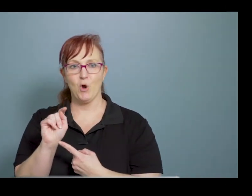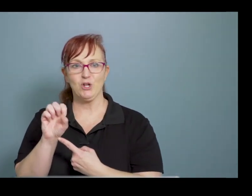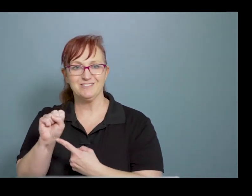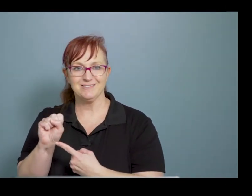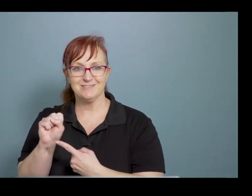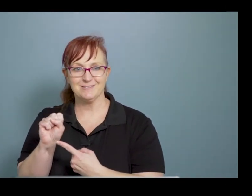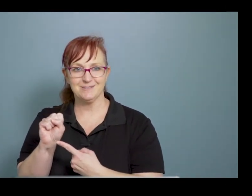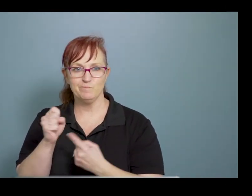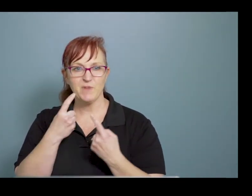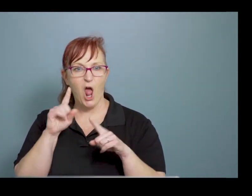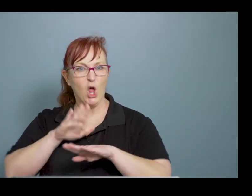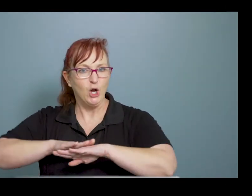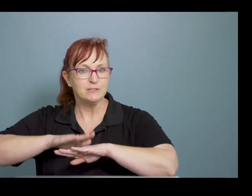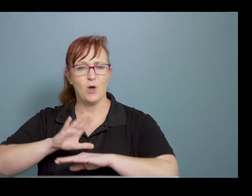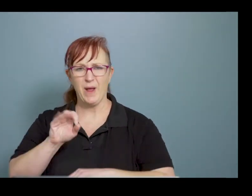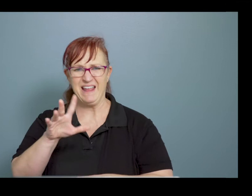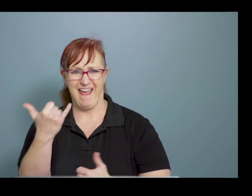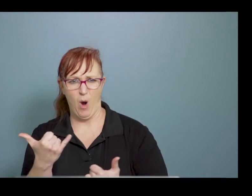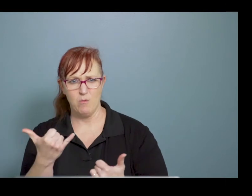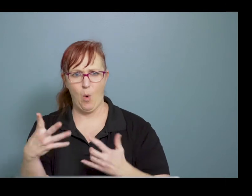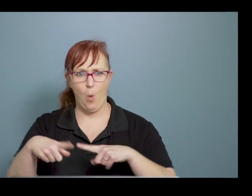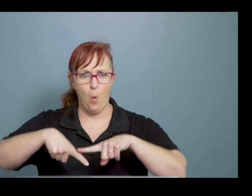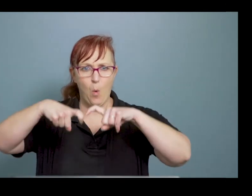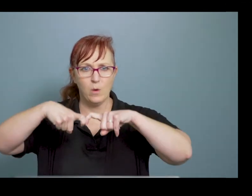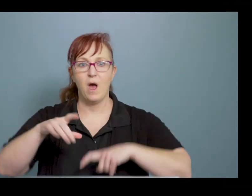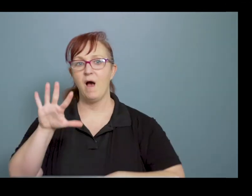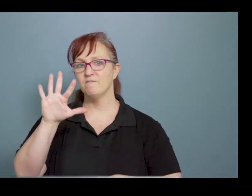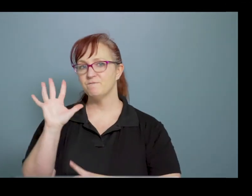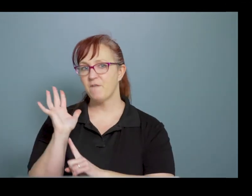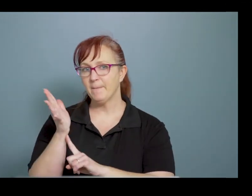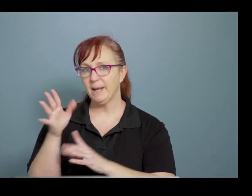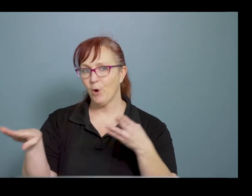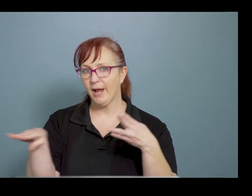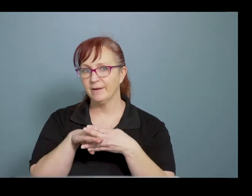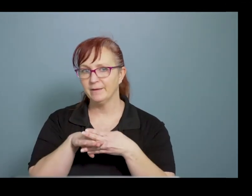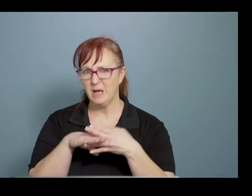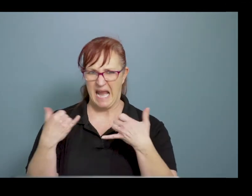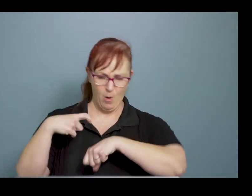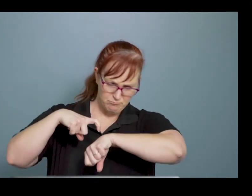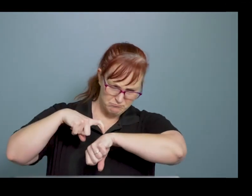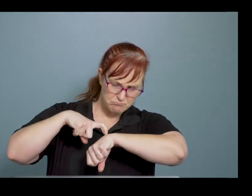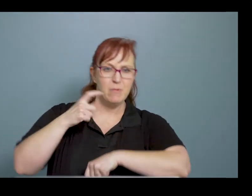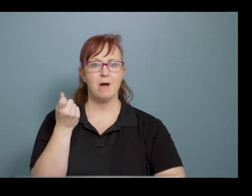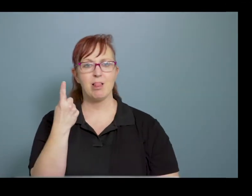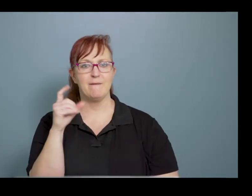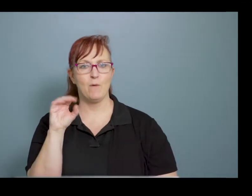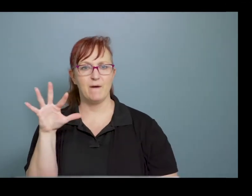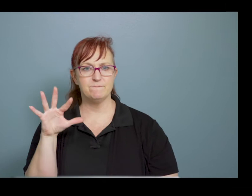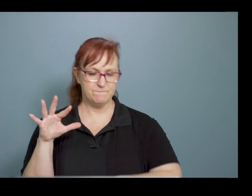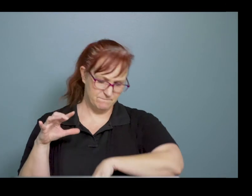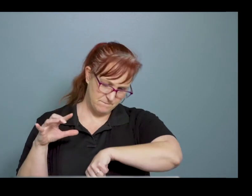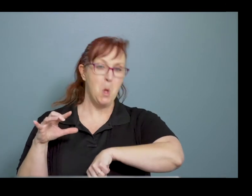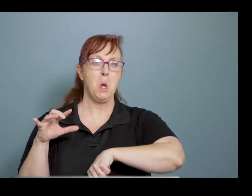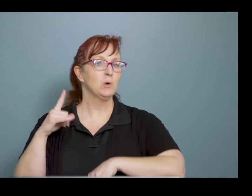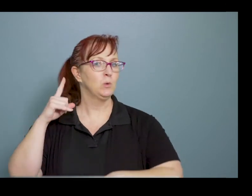can certainly email. All right, 5-minute break here. I'm doing a time check. I've got 11:05 here on my machine.